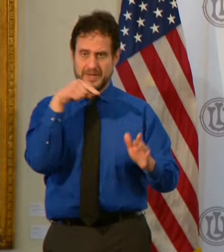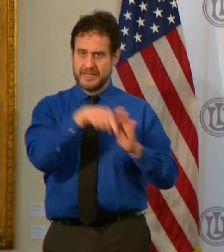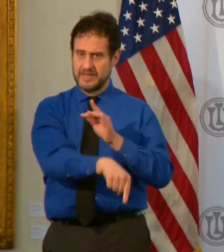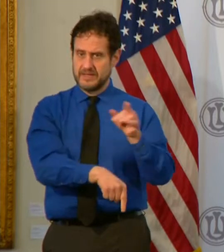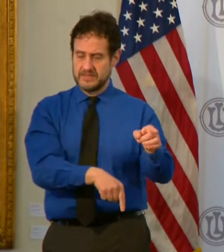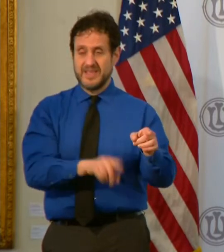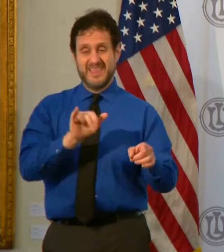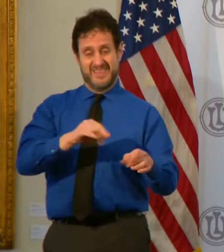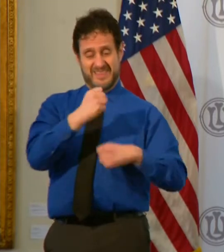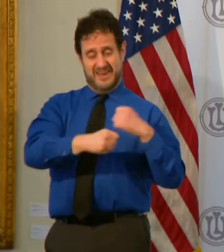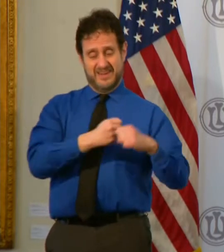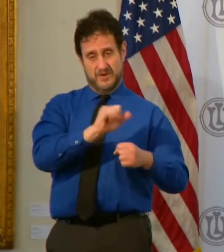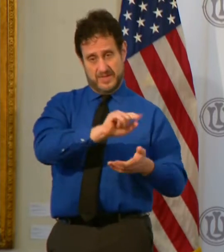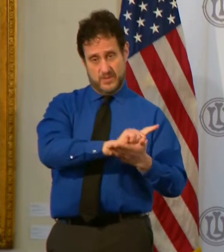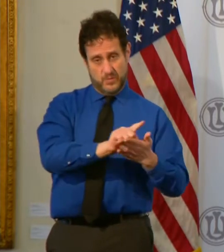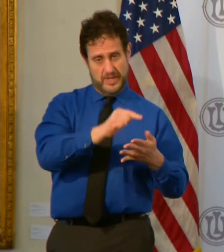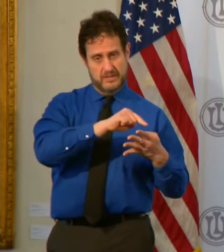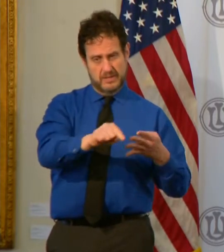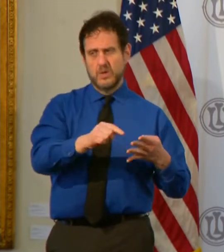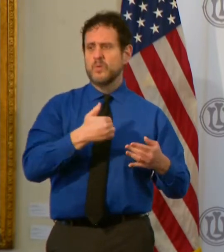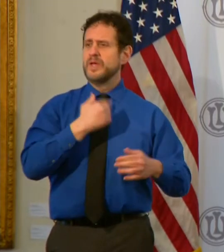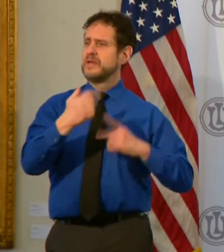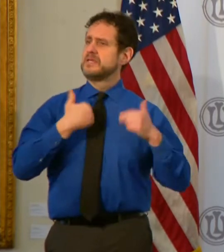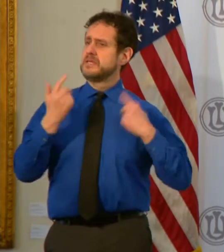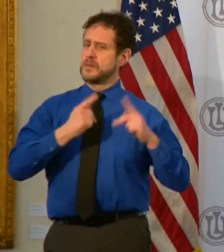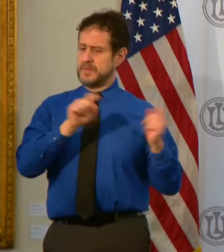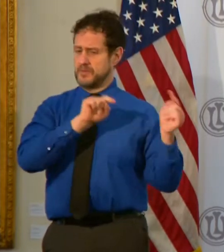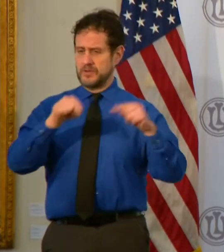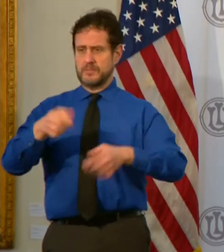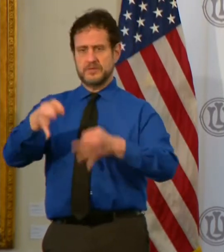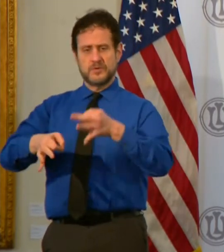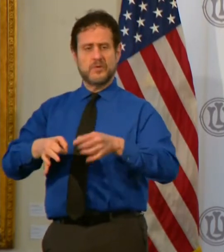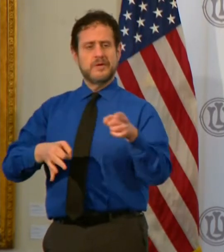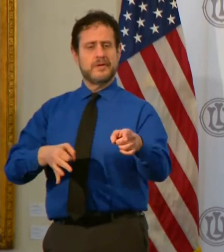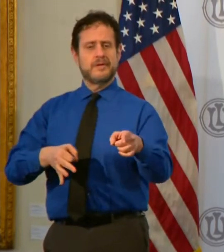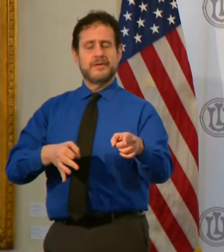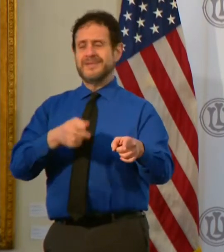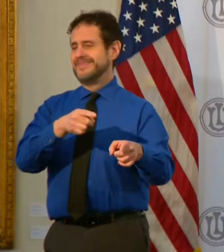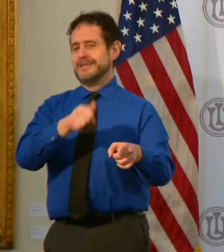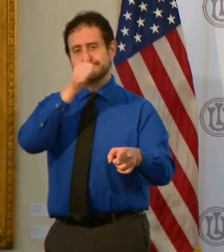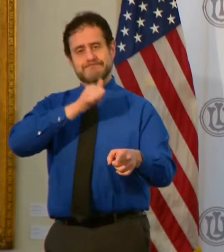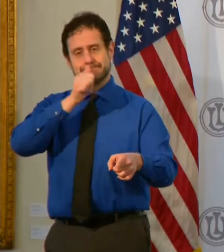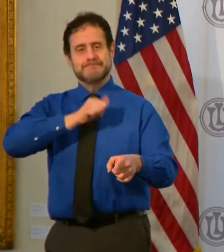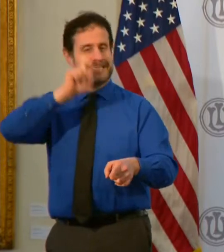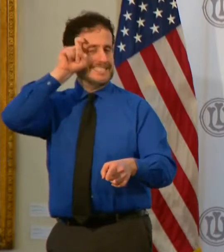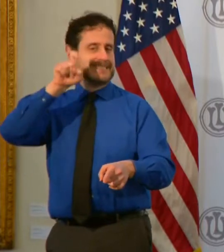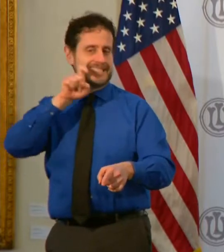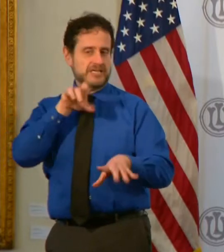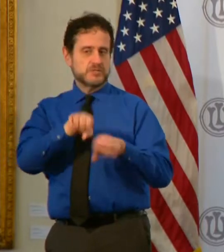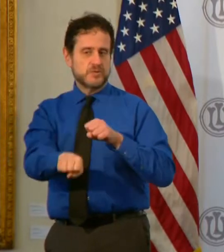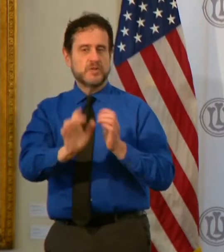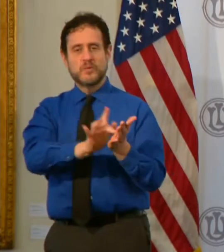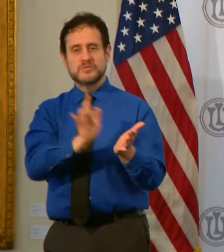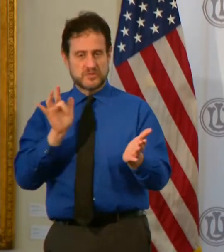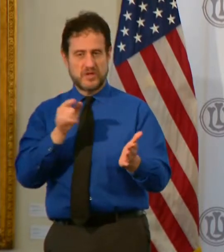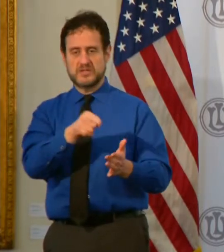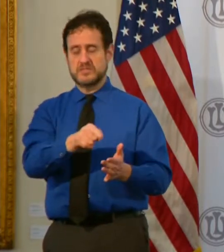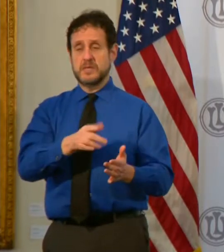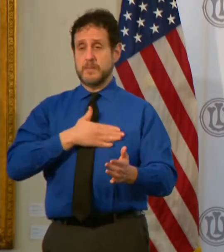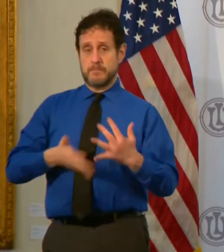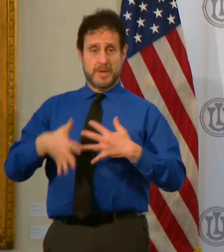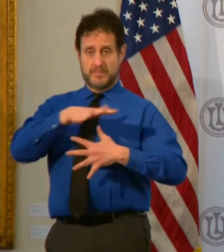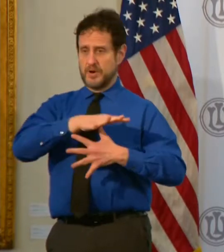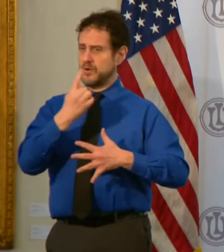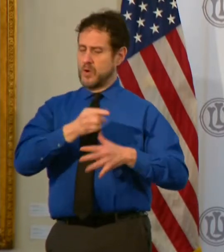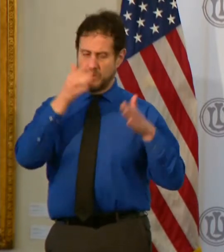week, we had young people coming to our court who had been victims of the sexual assaults that we talked about. My priority has